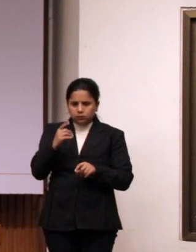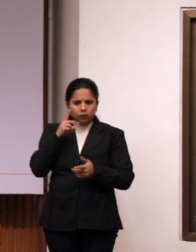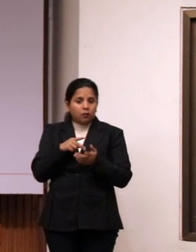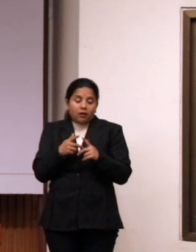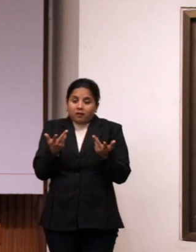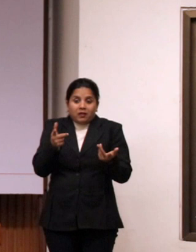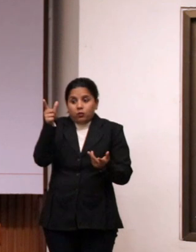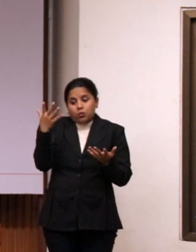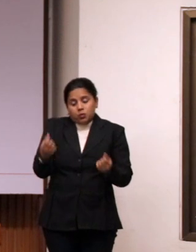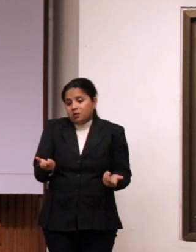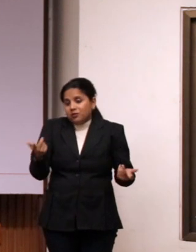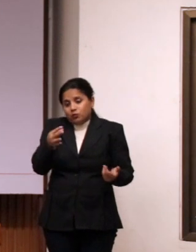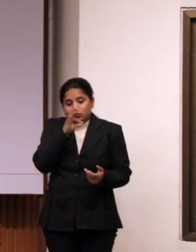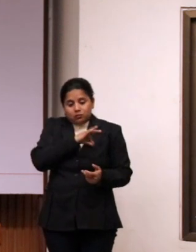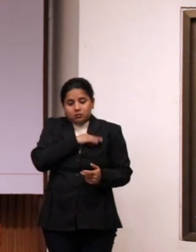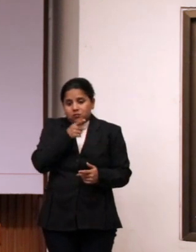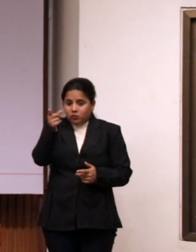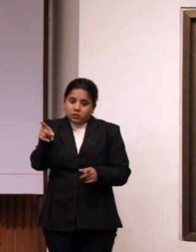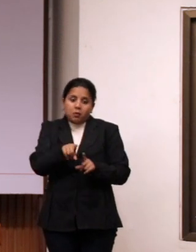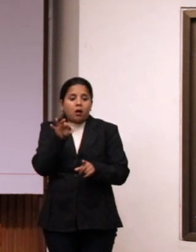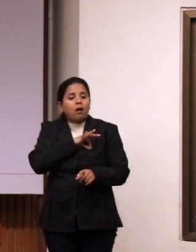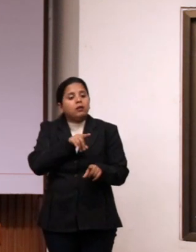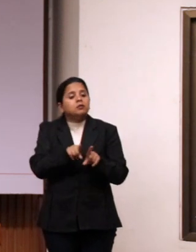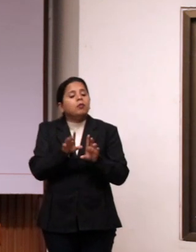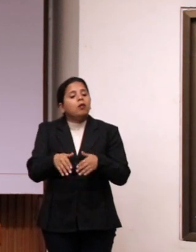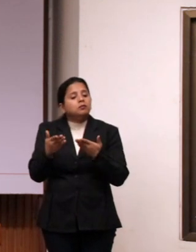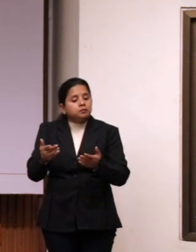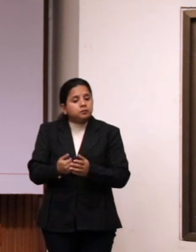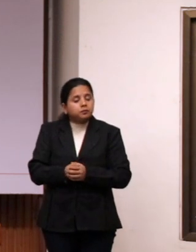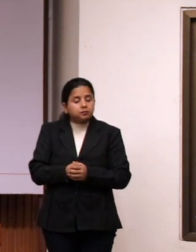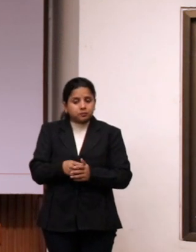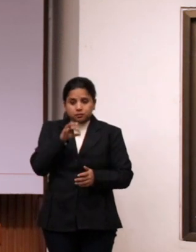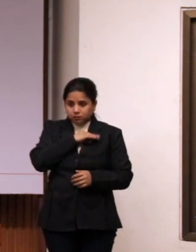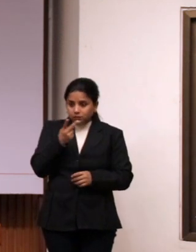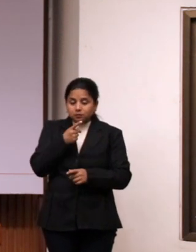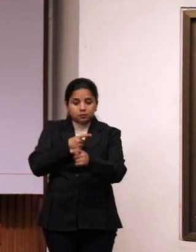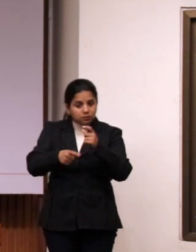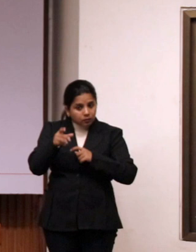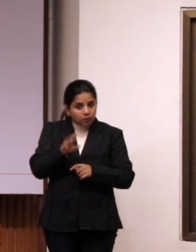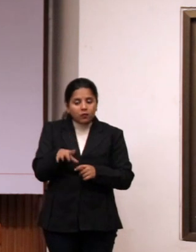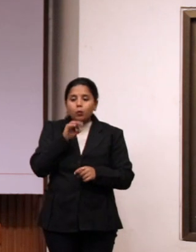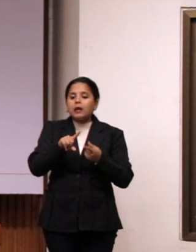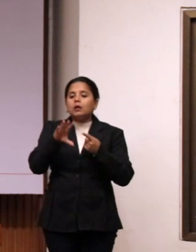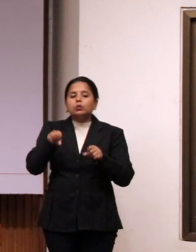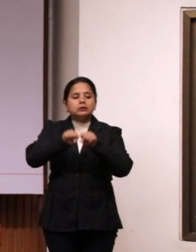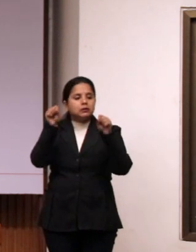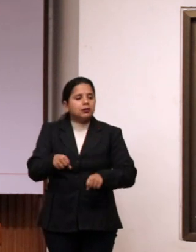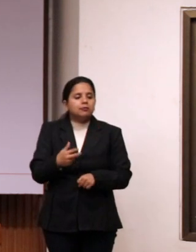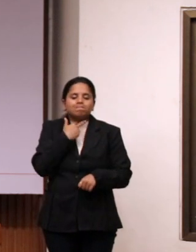client. You are earning something, they are earning something. So when earning comes, ecosystem get trapped into